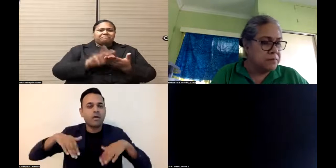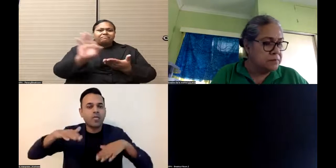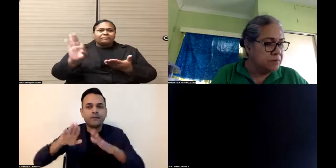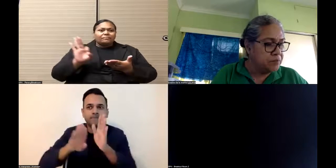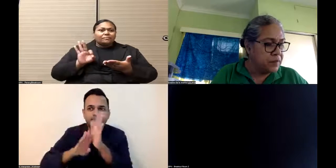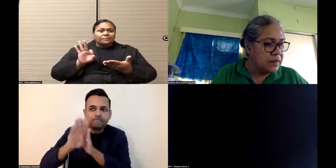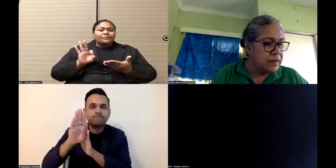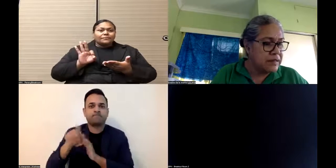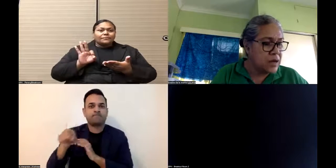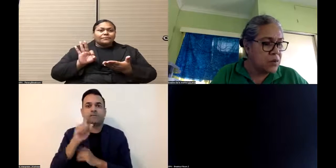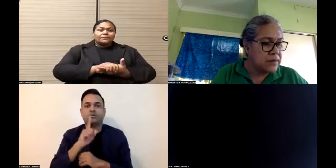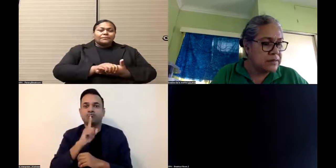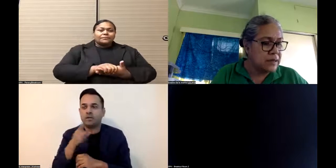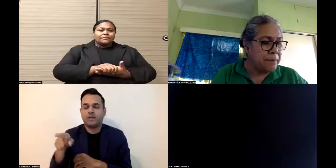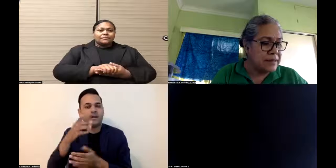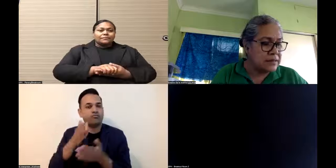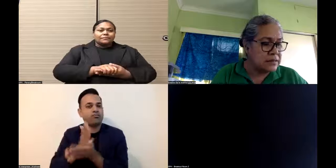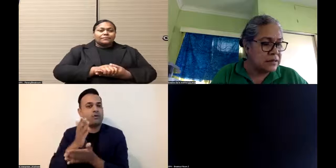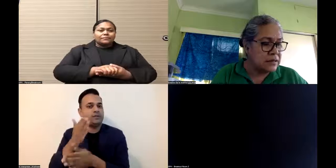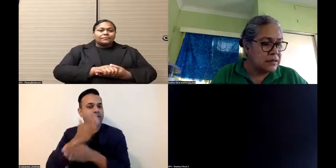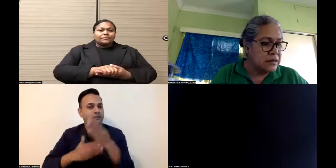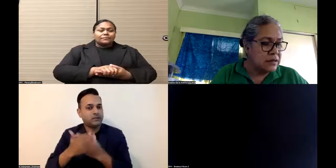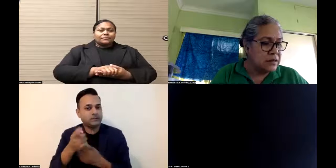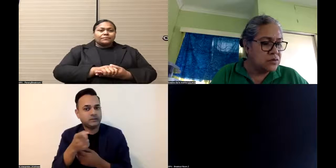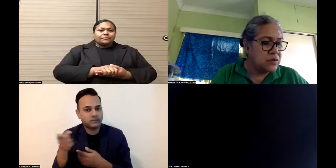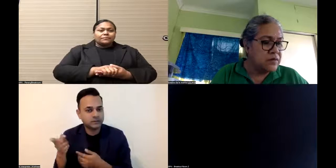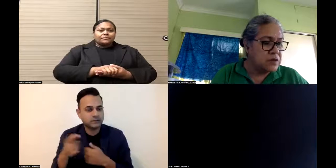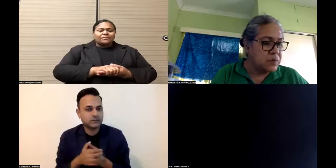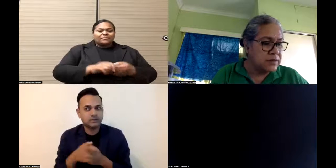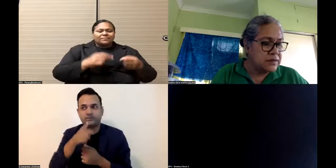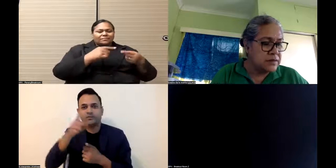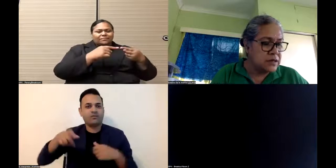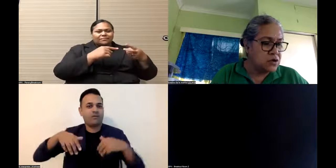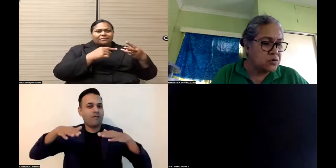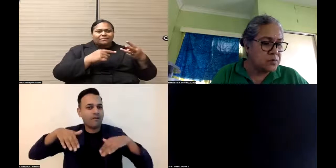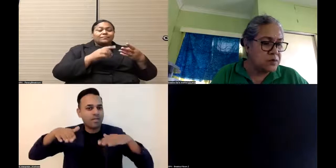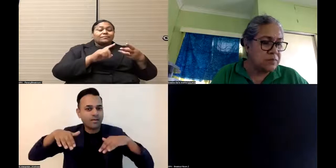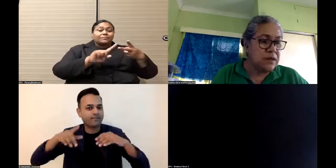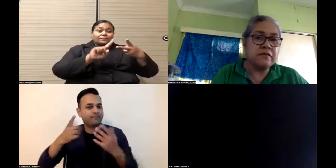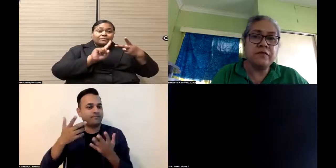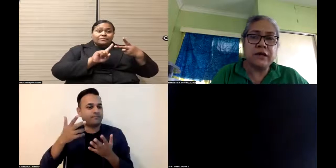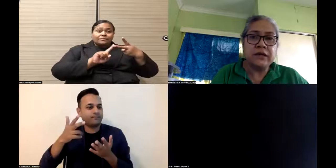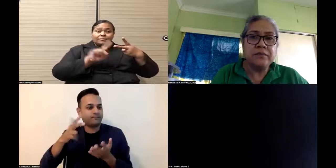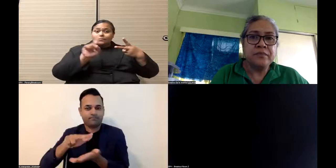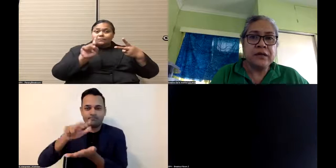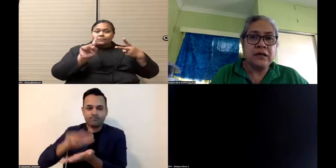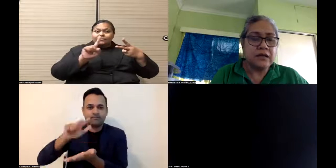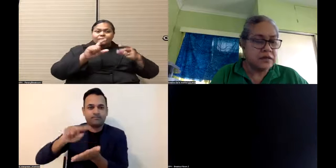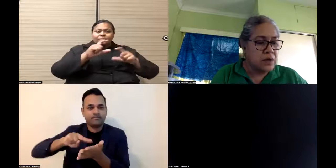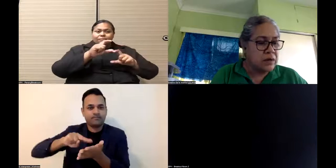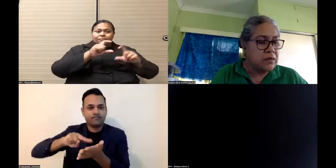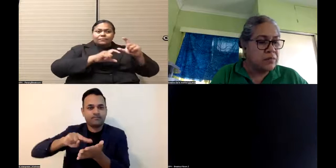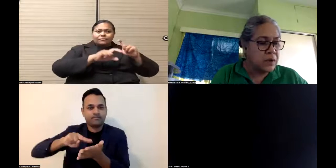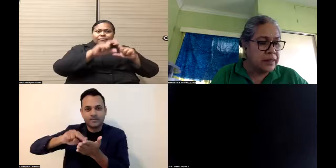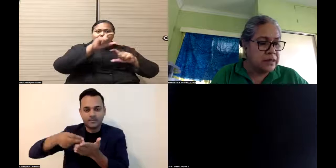instruments. The second one is the capacity to influence policies and contributing meaningfully.